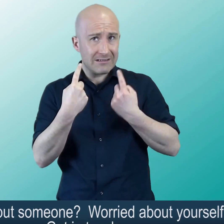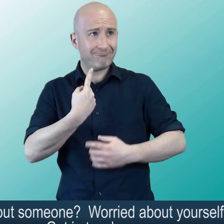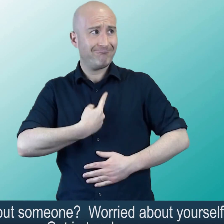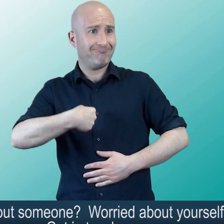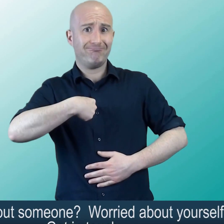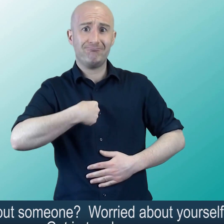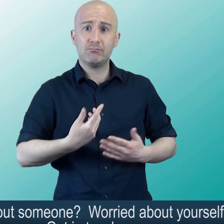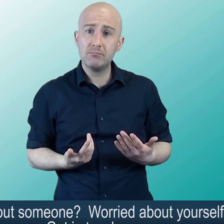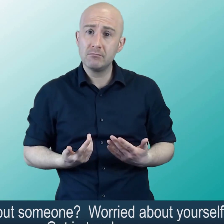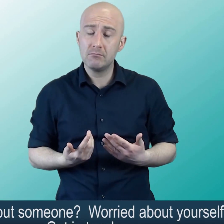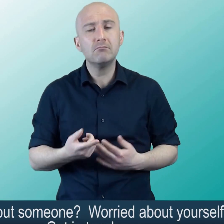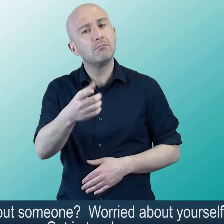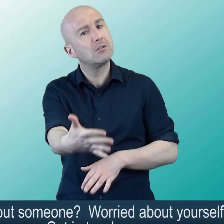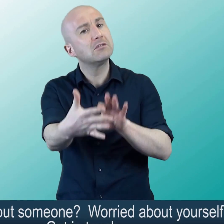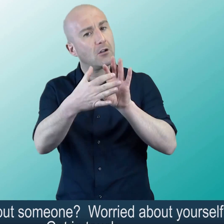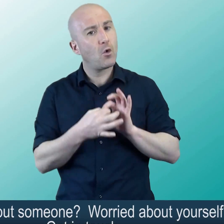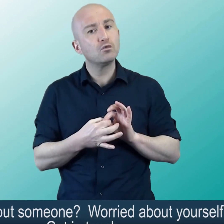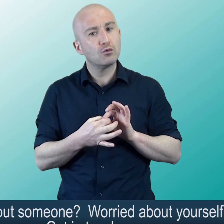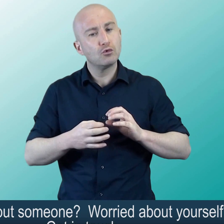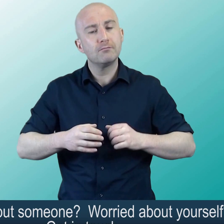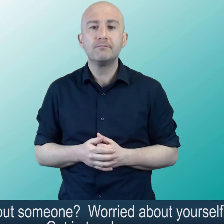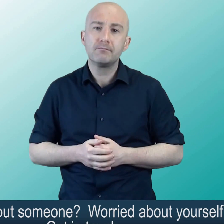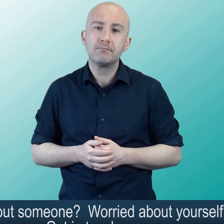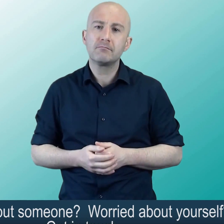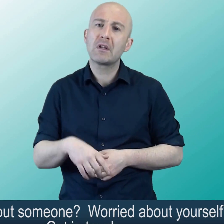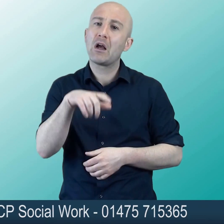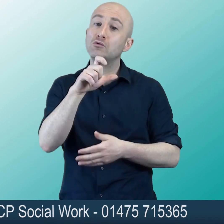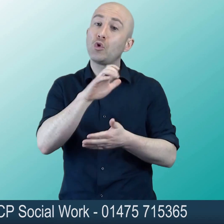Worried about someone? Worried about yourself? Get in touch.